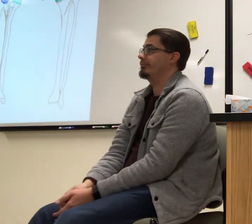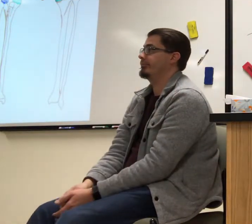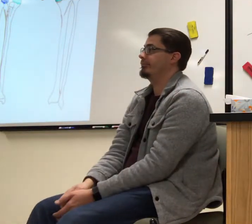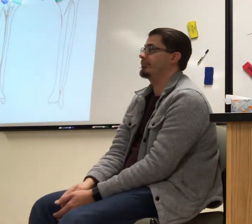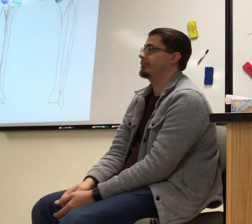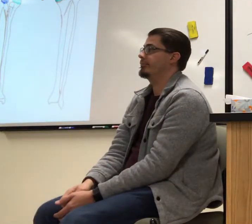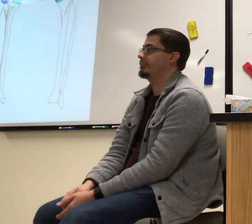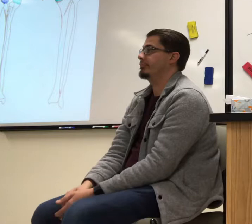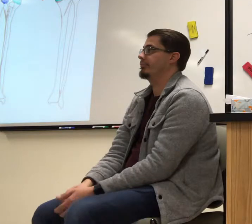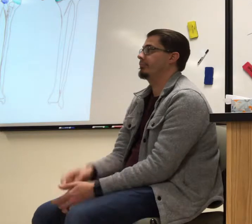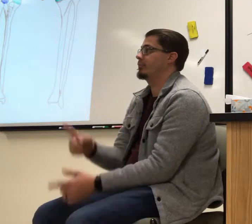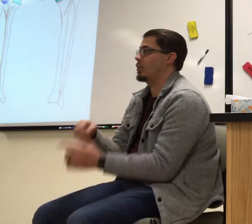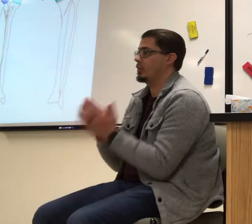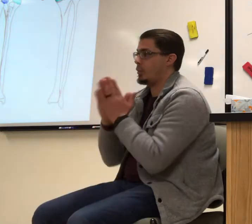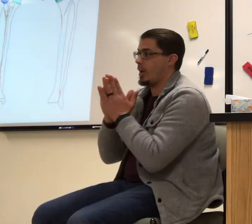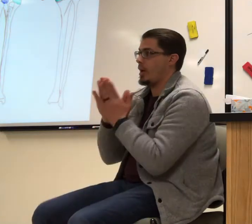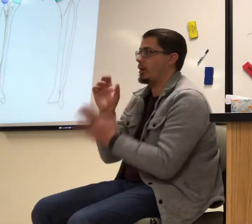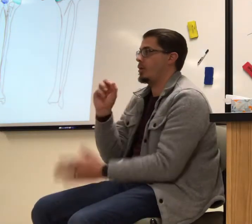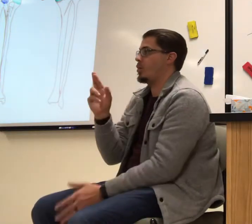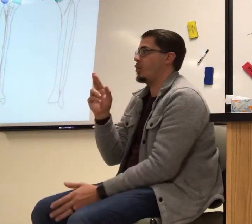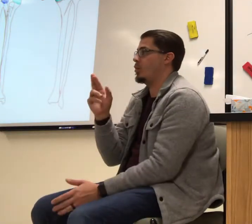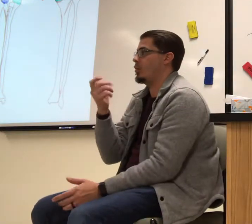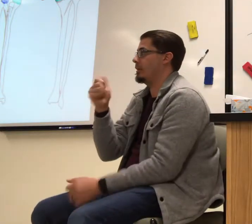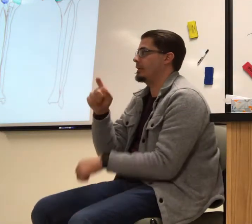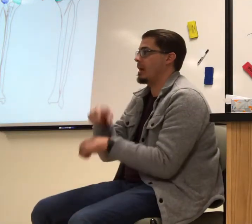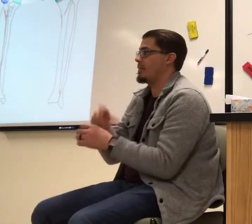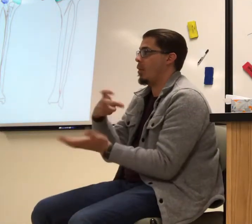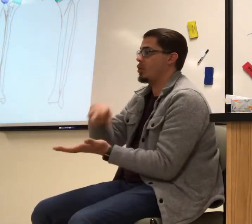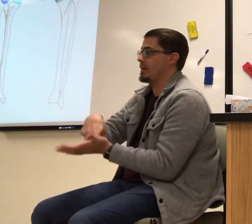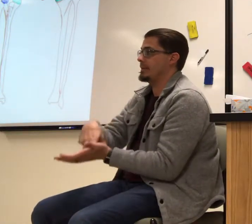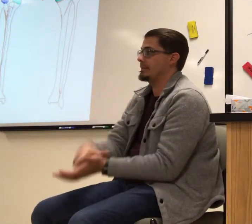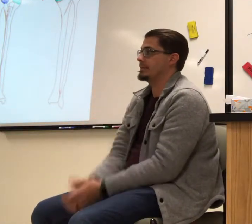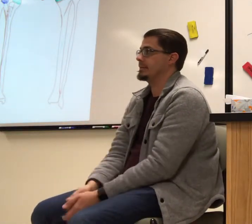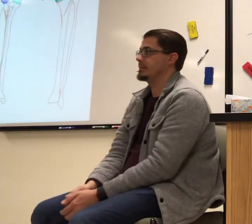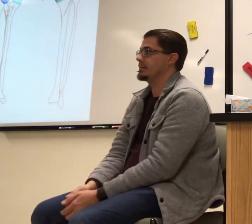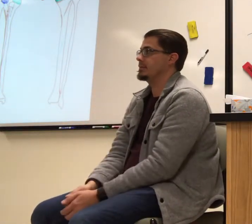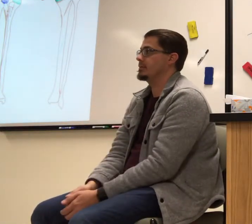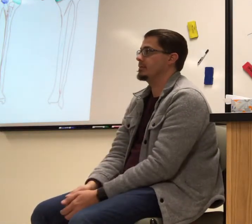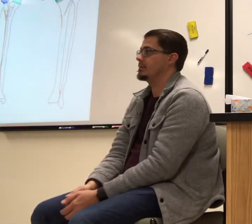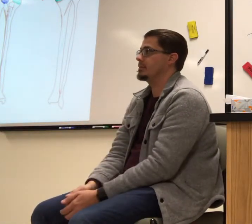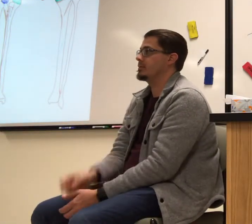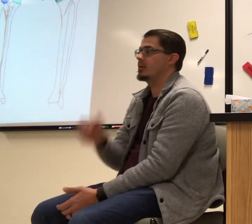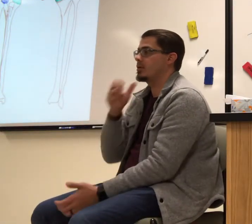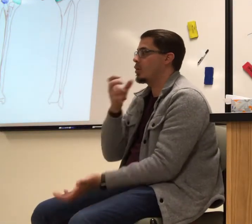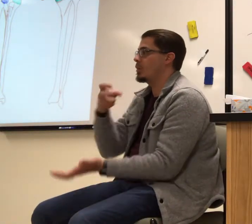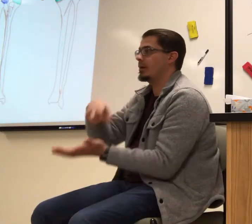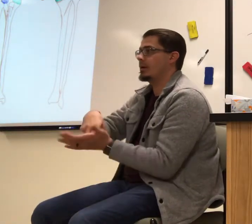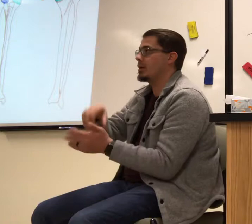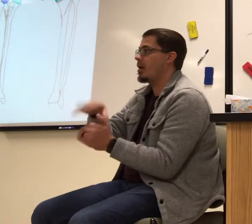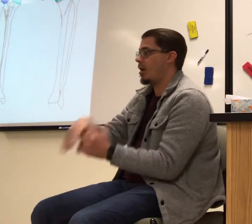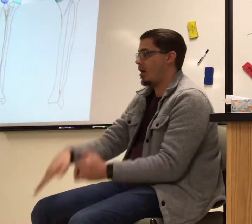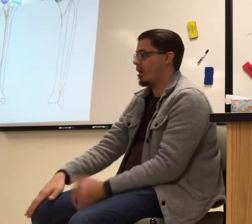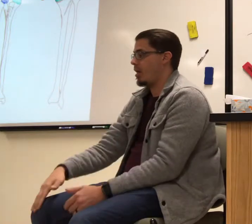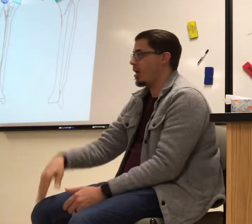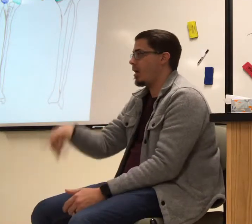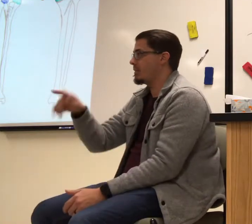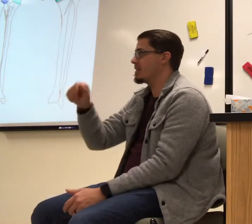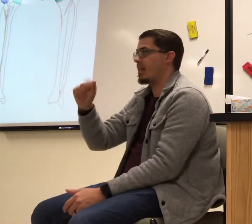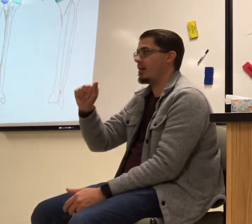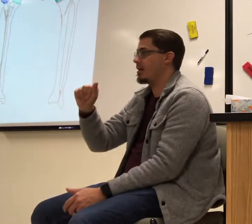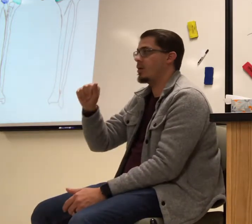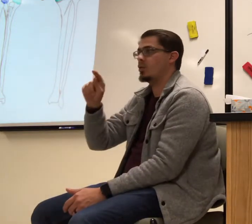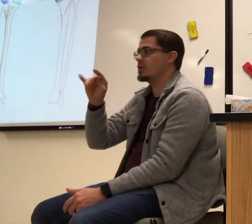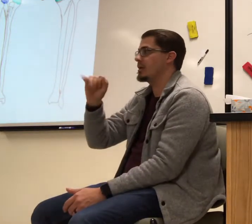in your prayers or anytime you're on your knees. You don't kneel on your patella. You don't. It's your